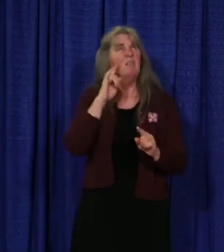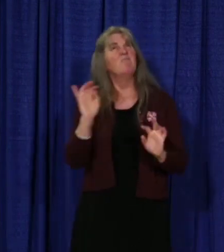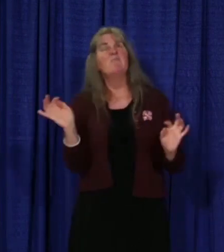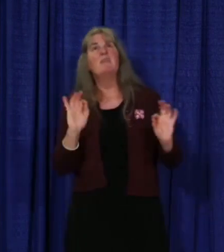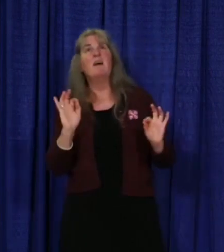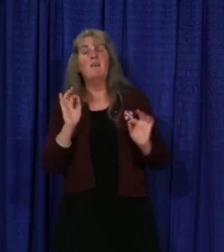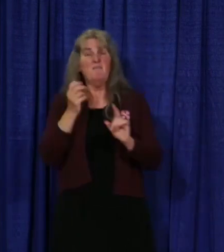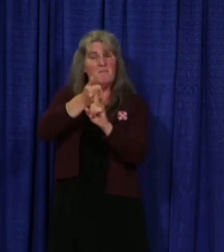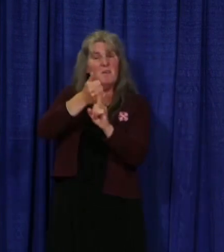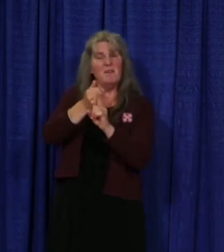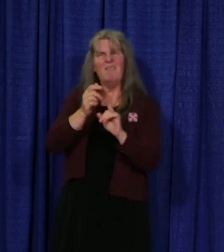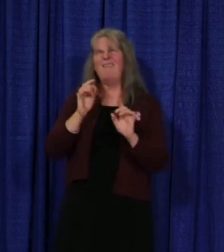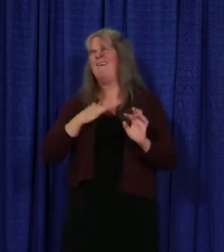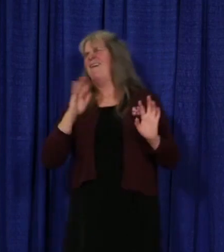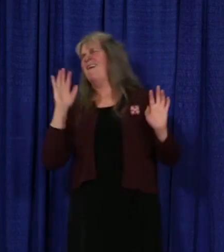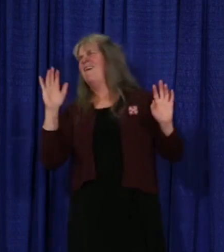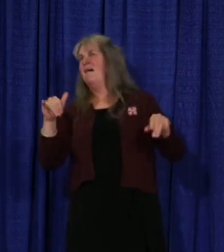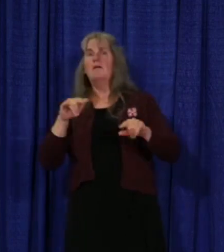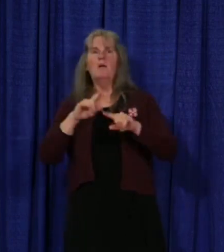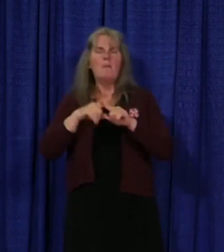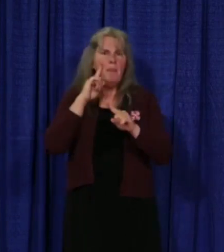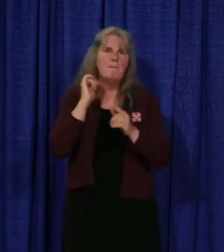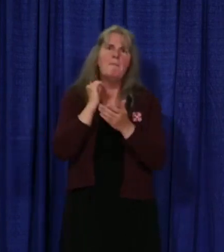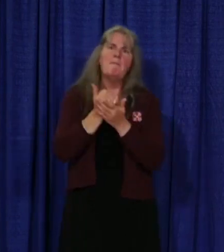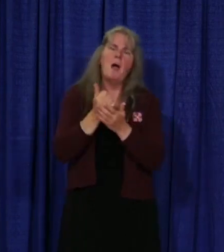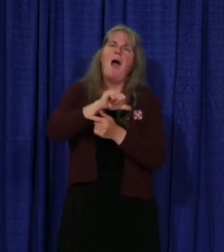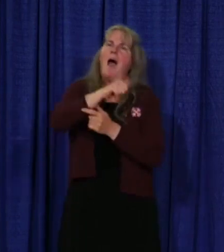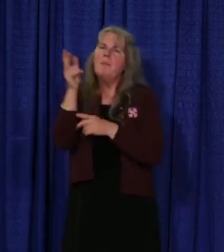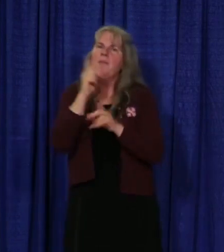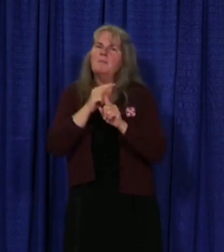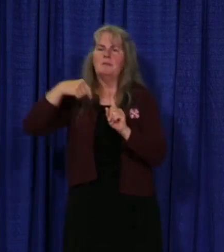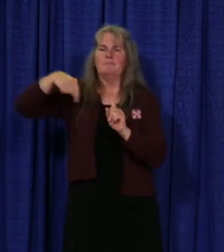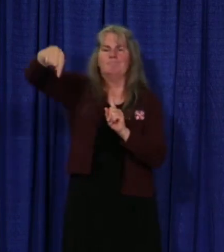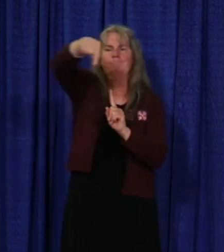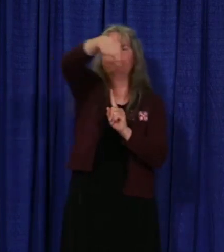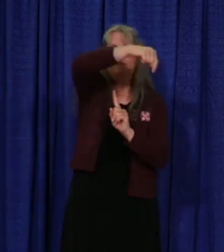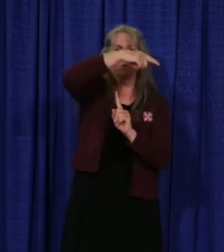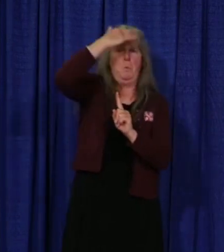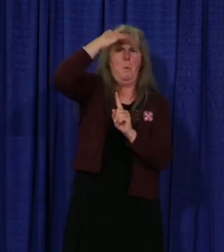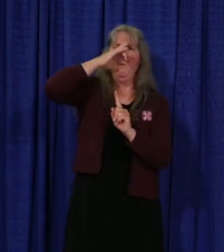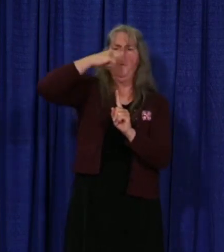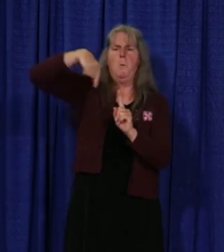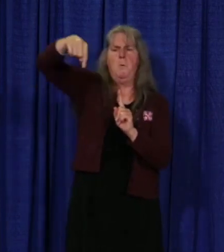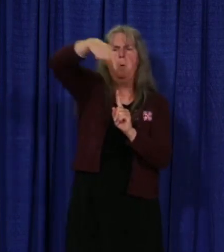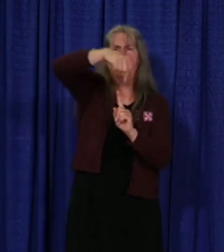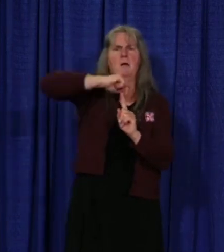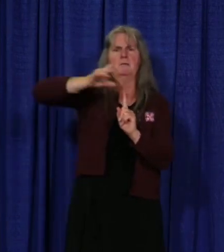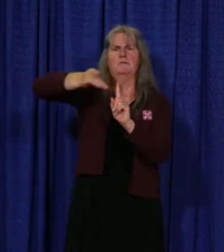for you individually, think about all the people you come into contact with.